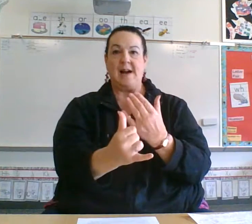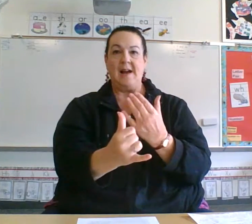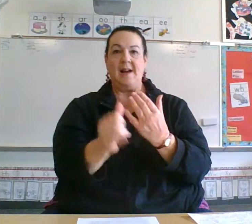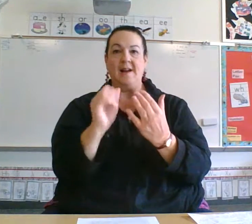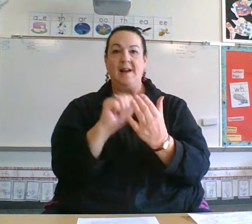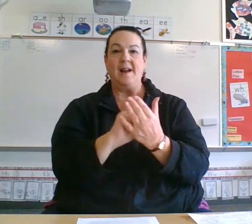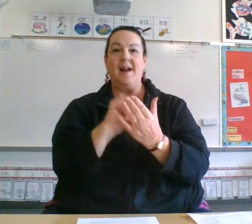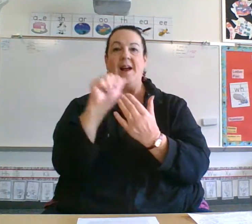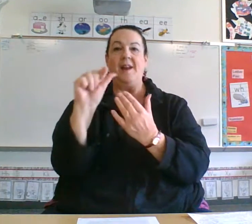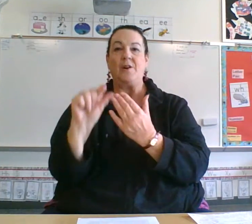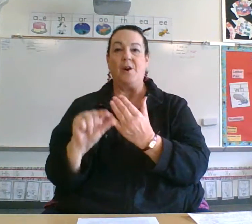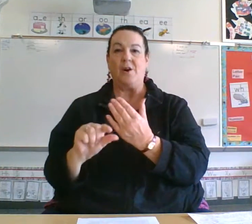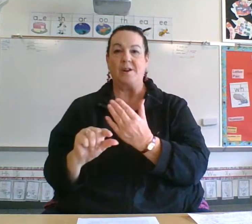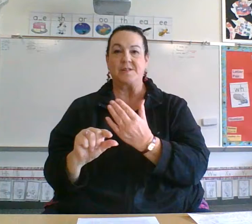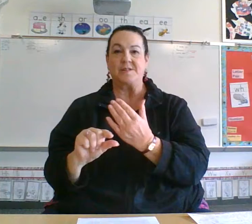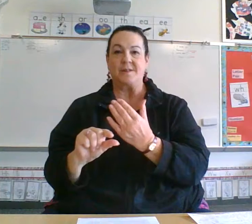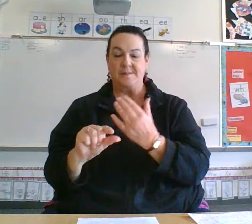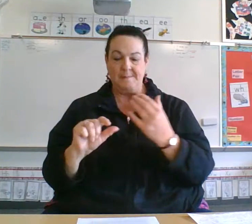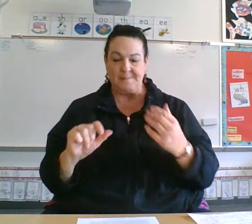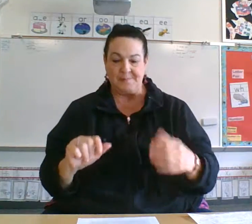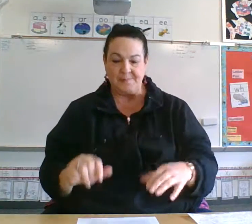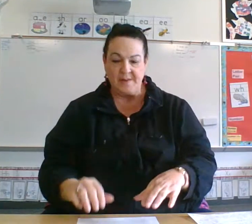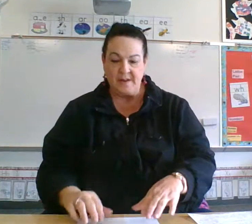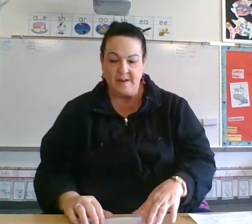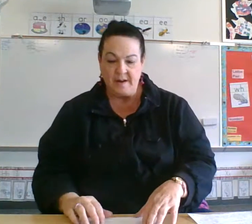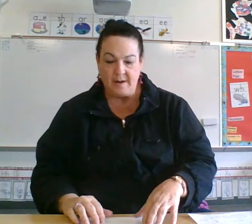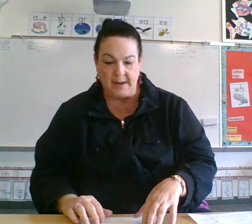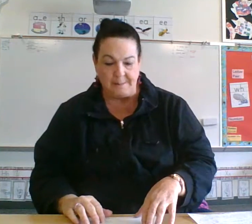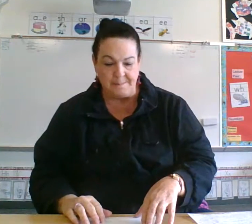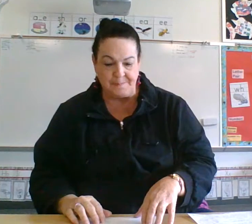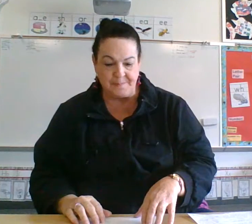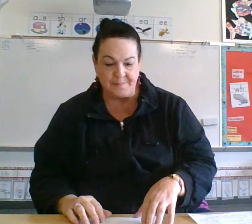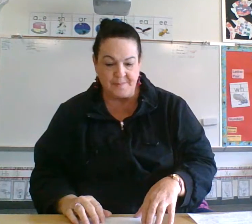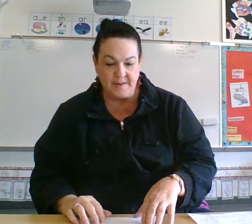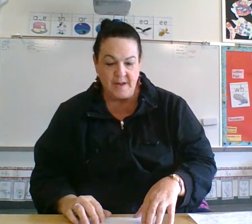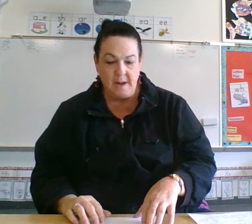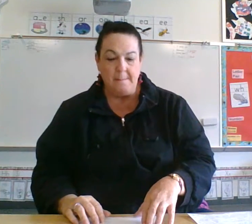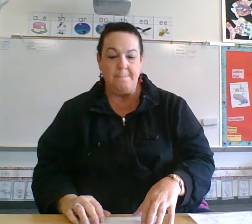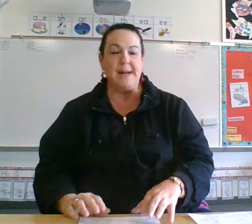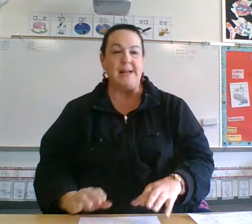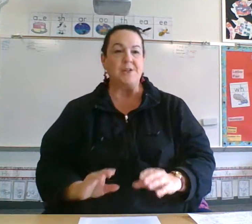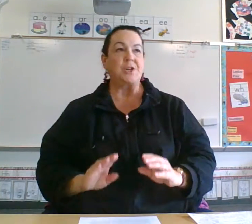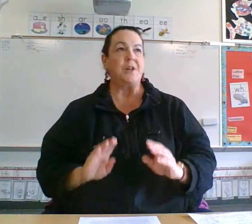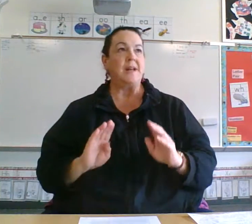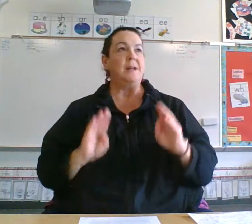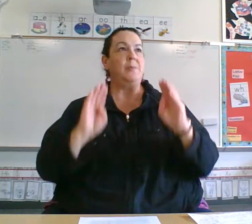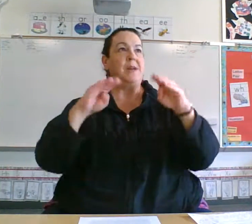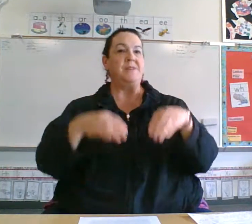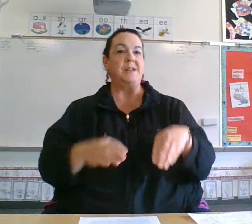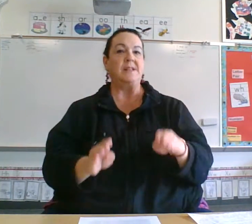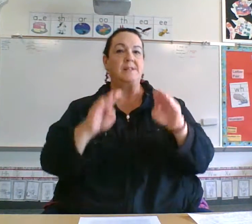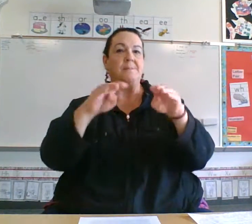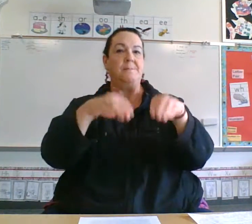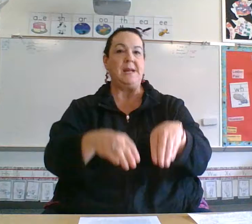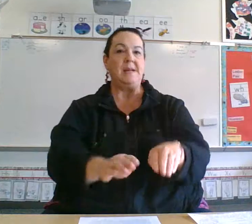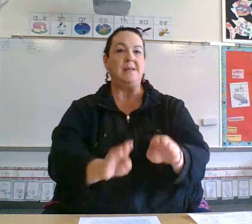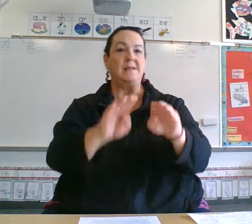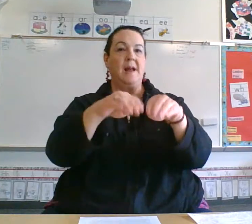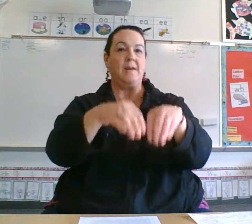July, and August. Okay. Beach. I think we even did this. B's and go